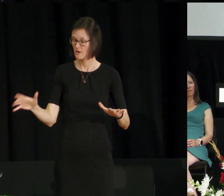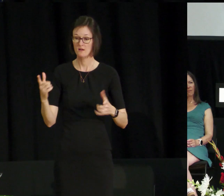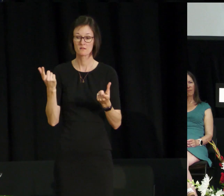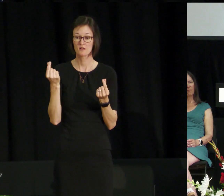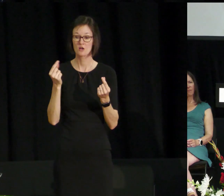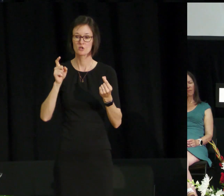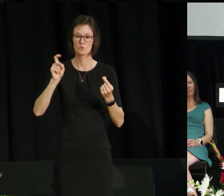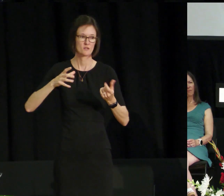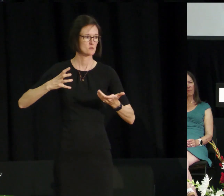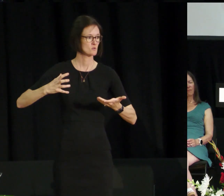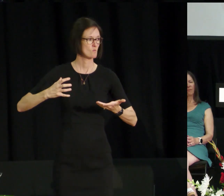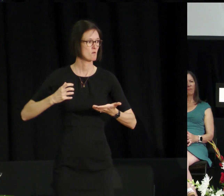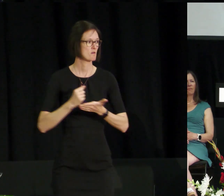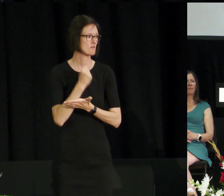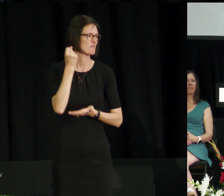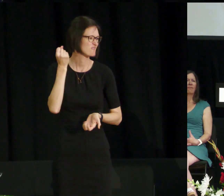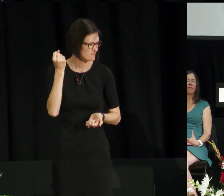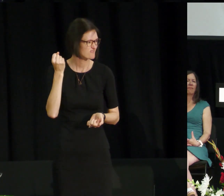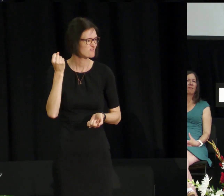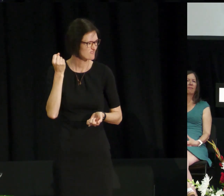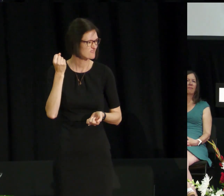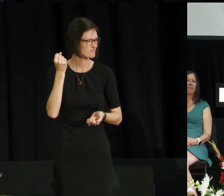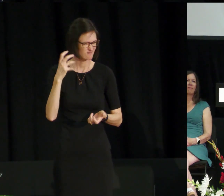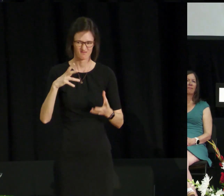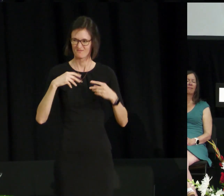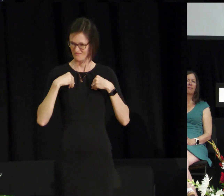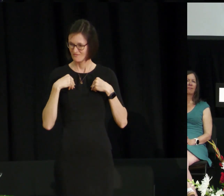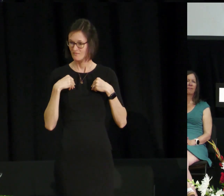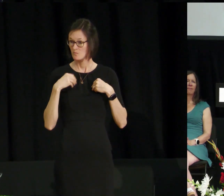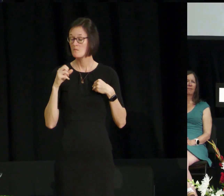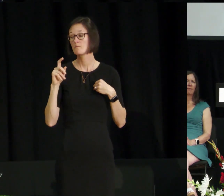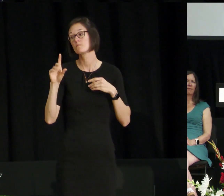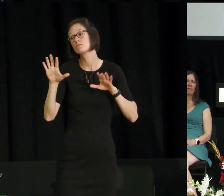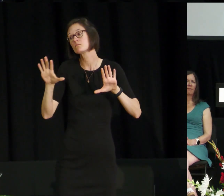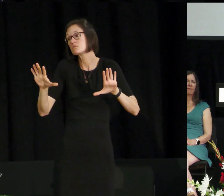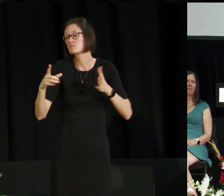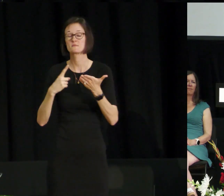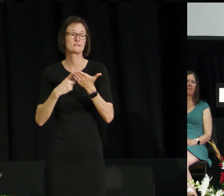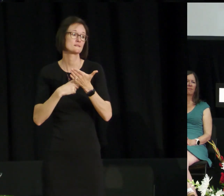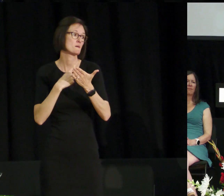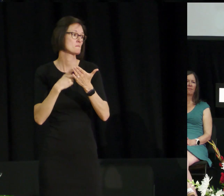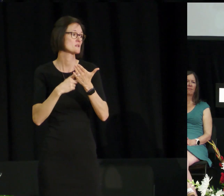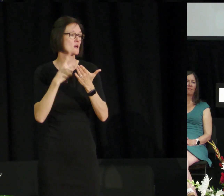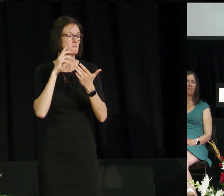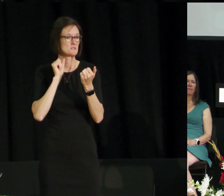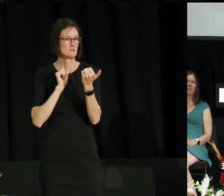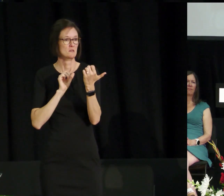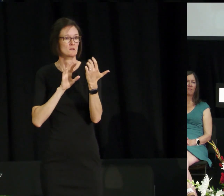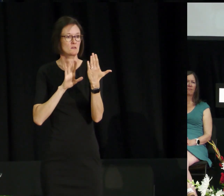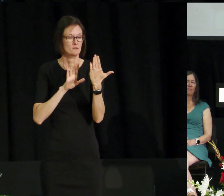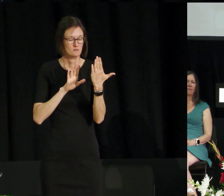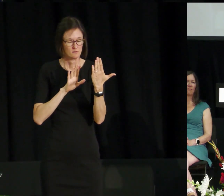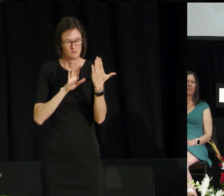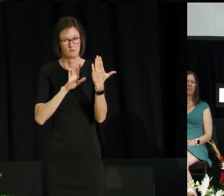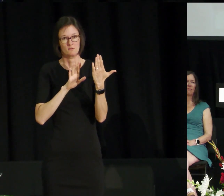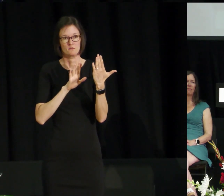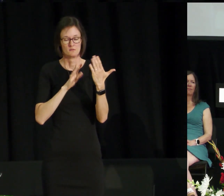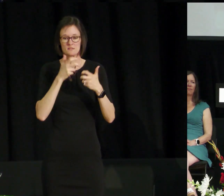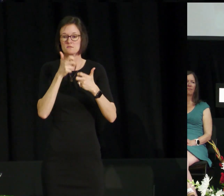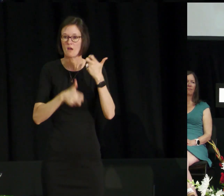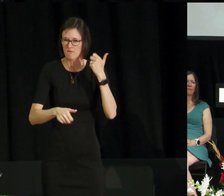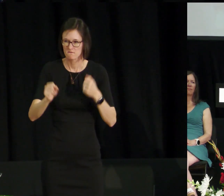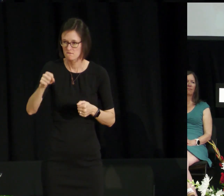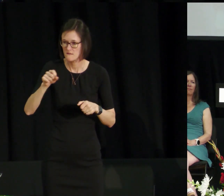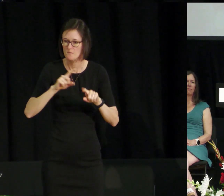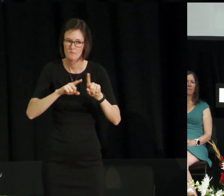It is going To be tough In certain situations And But you Will Succeed